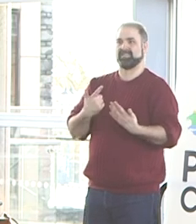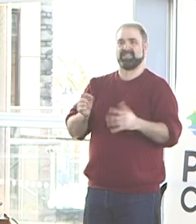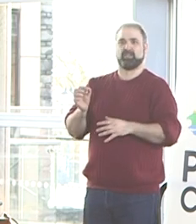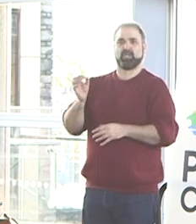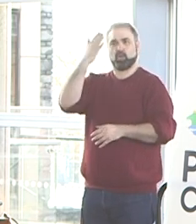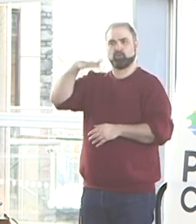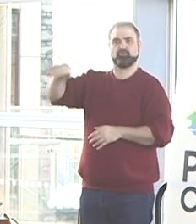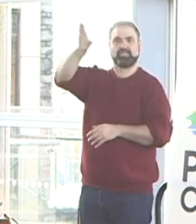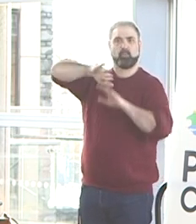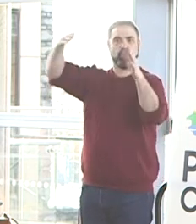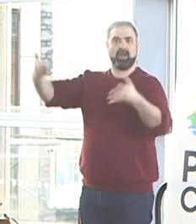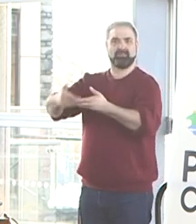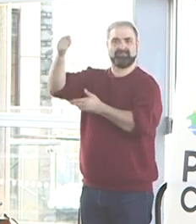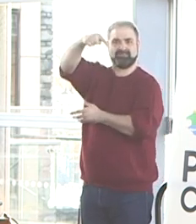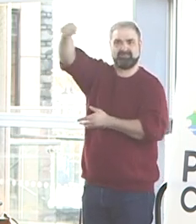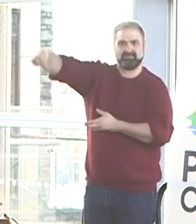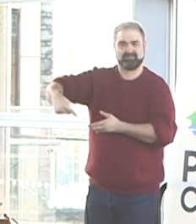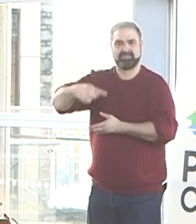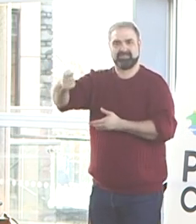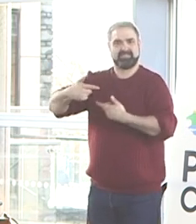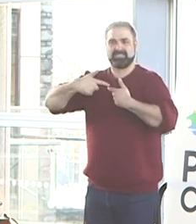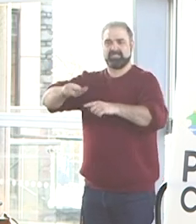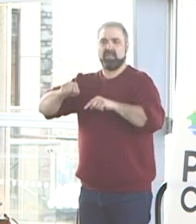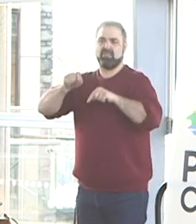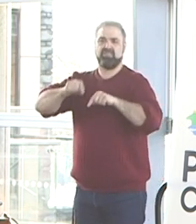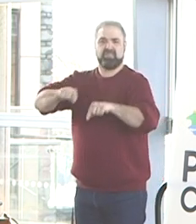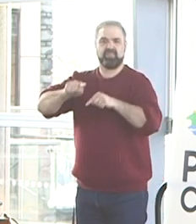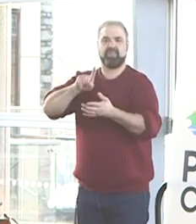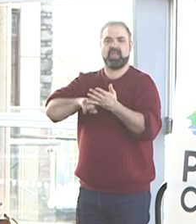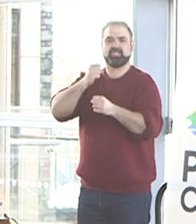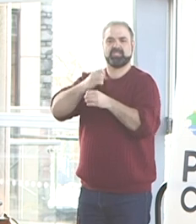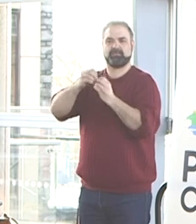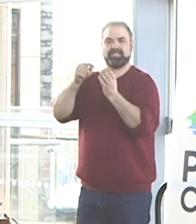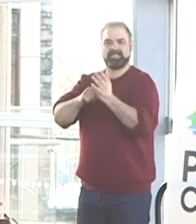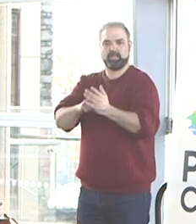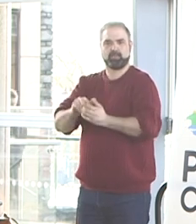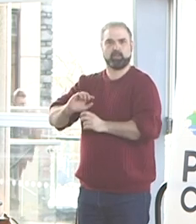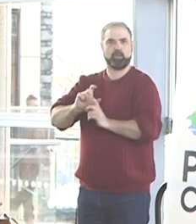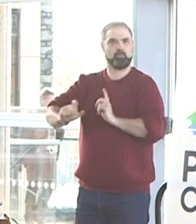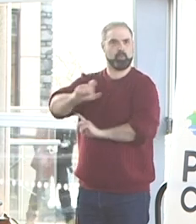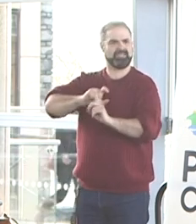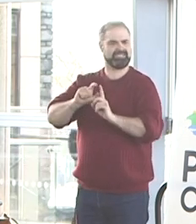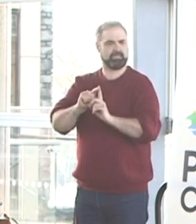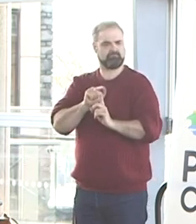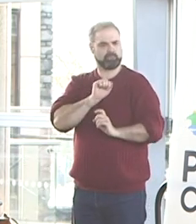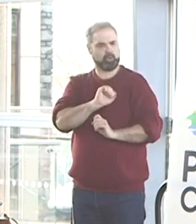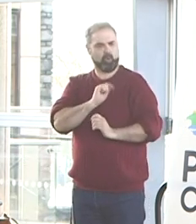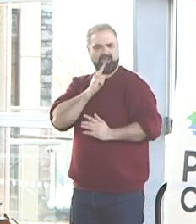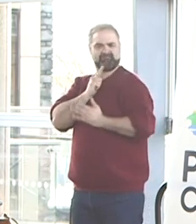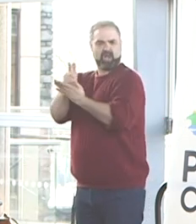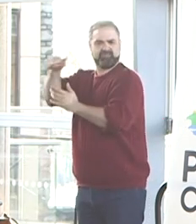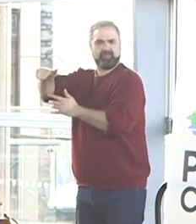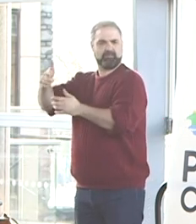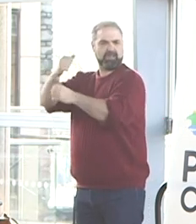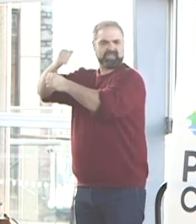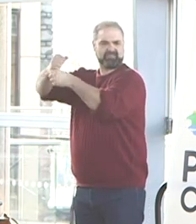countries around the world that are still criminalizing the LGBT community. What is your advice for the activists who are still in